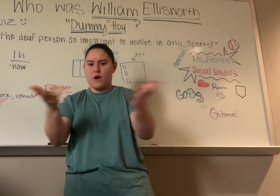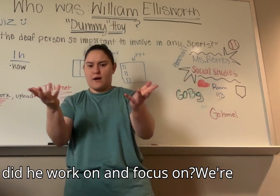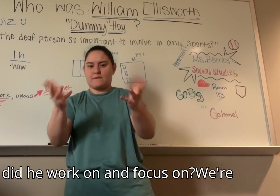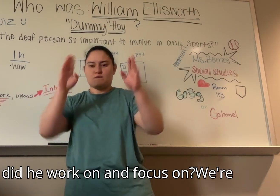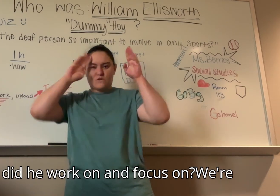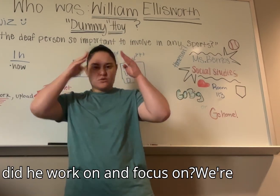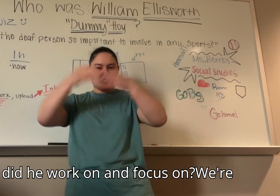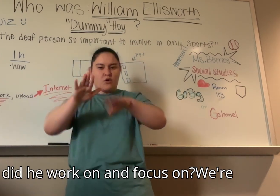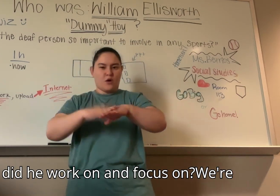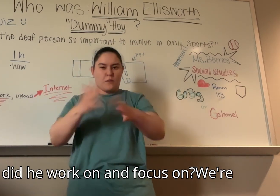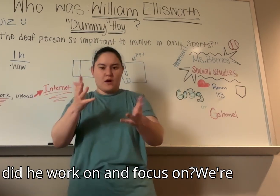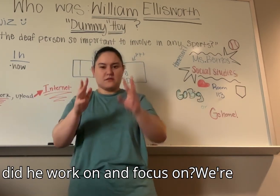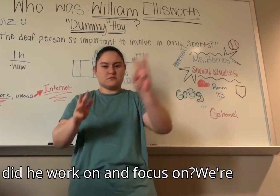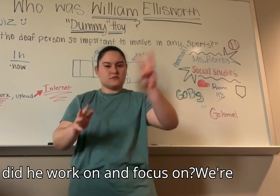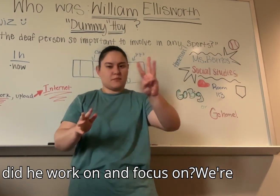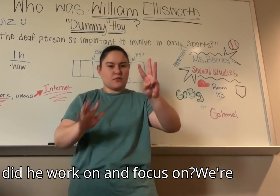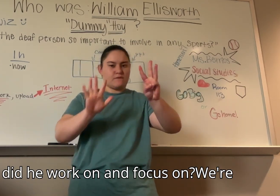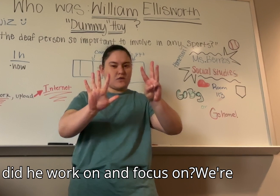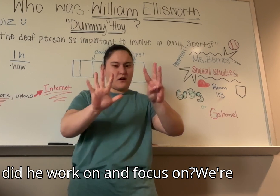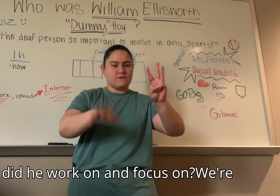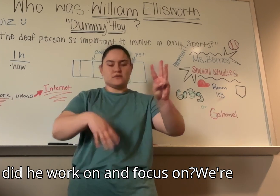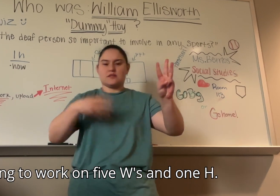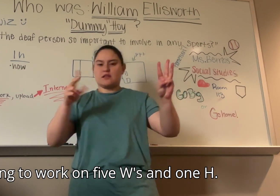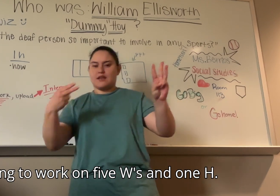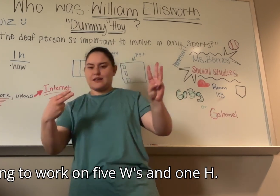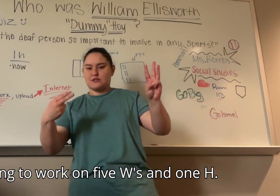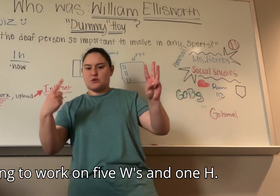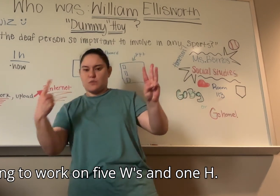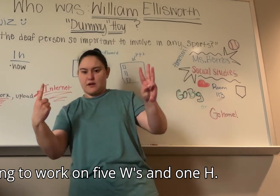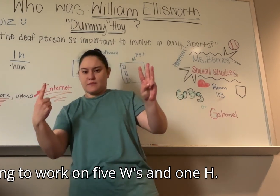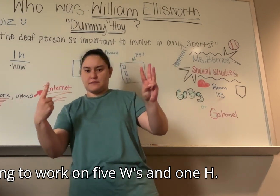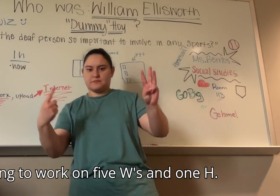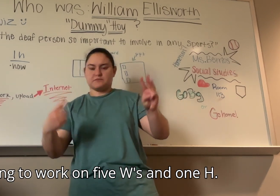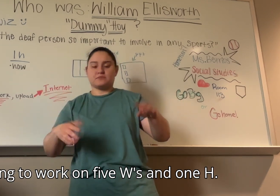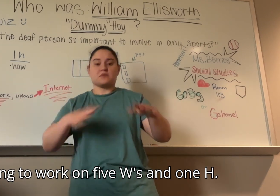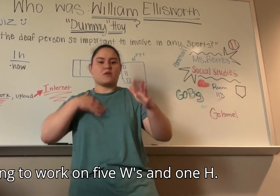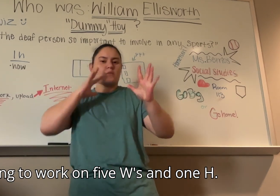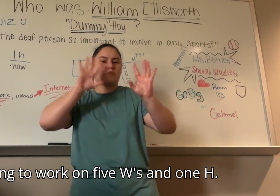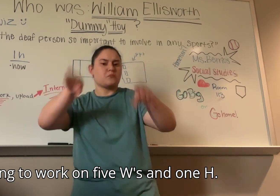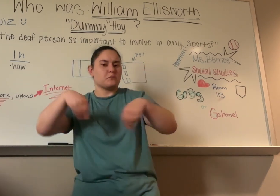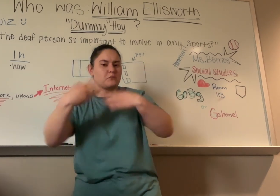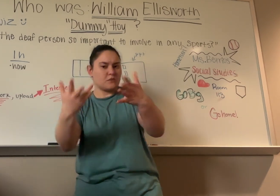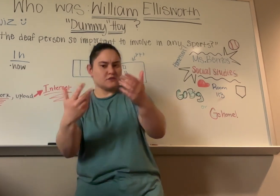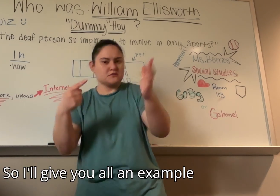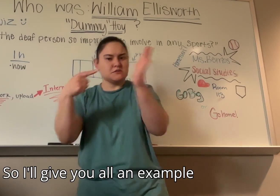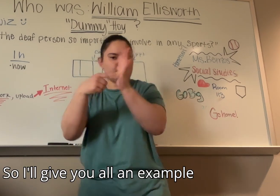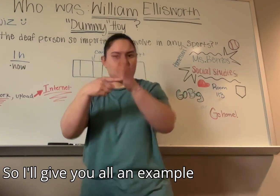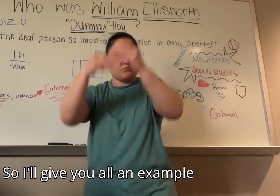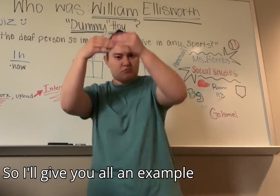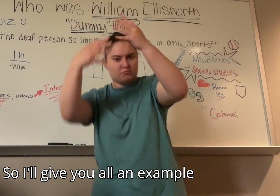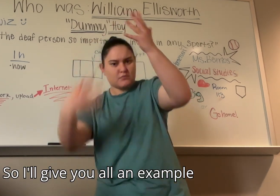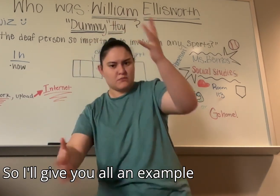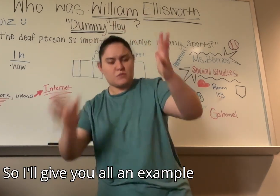What did he work on and focus on? We're going to work on 5 W's and 1 H. So I'll give you all an